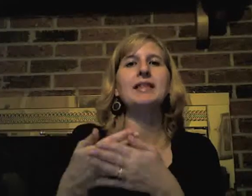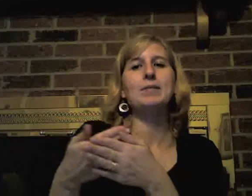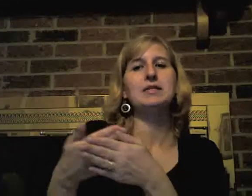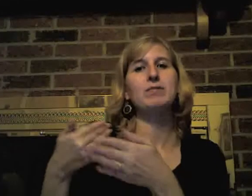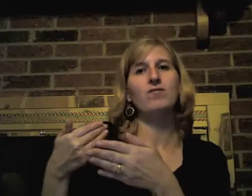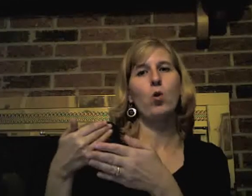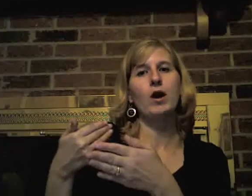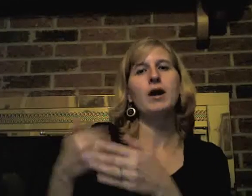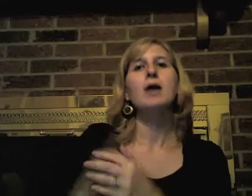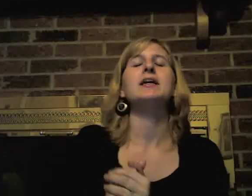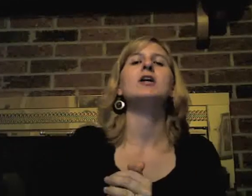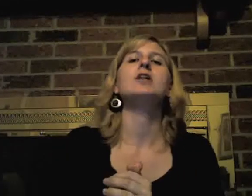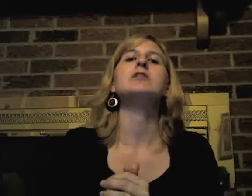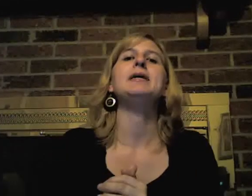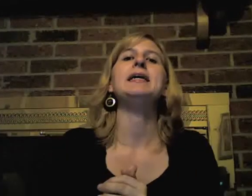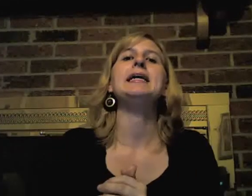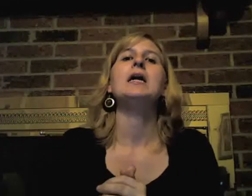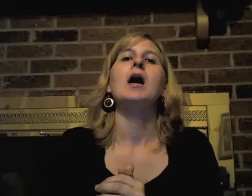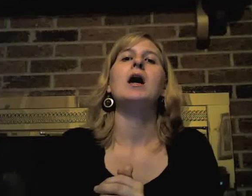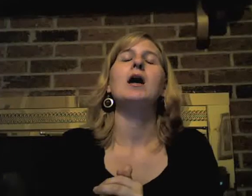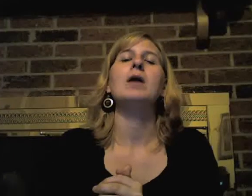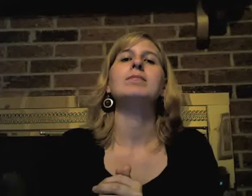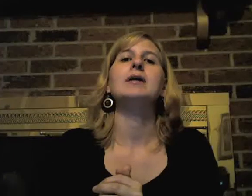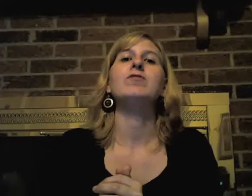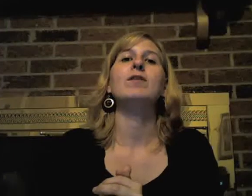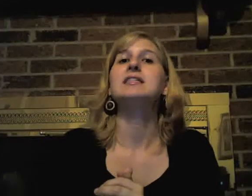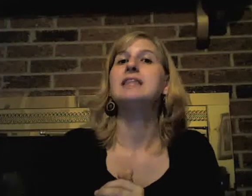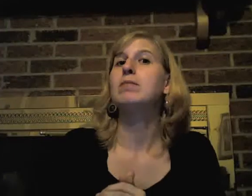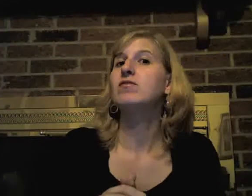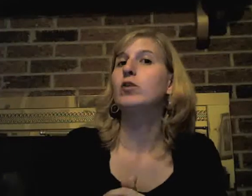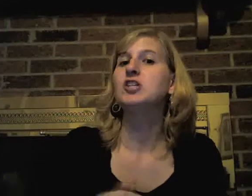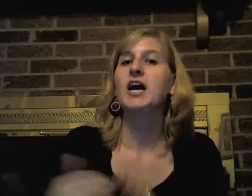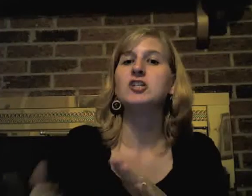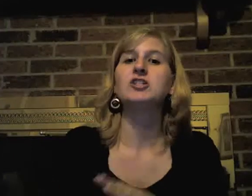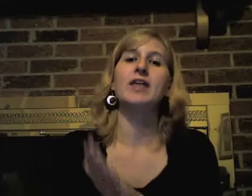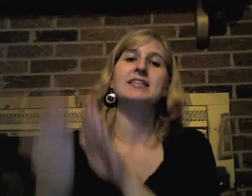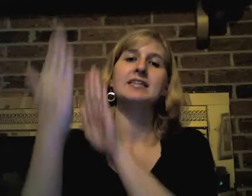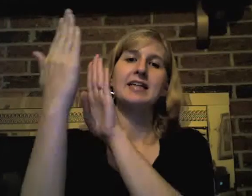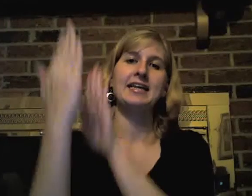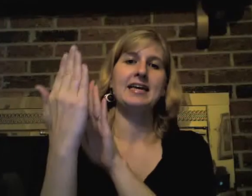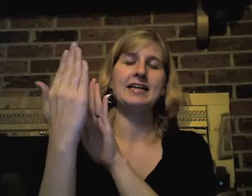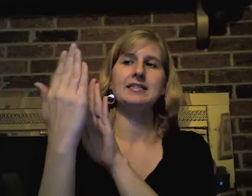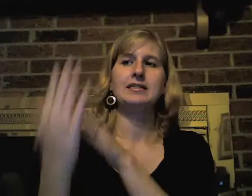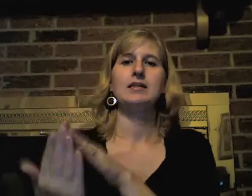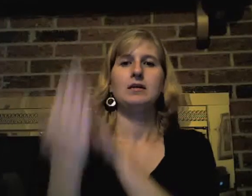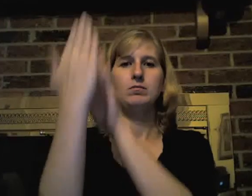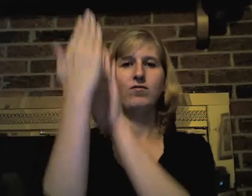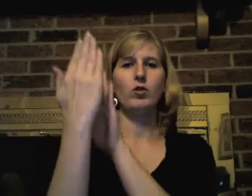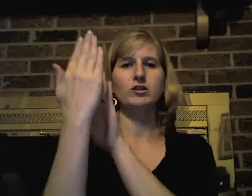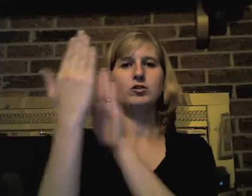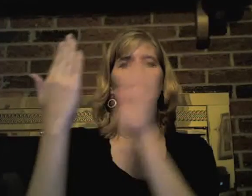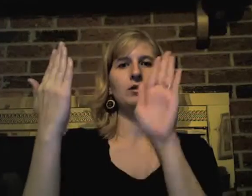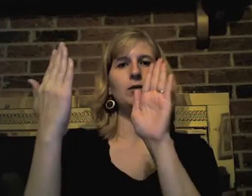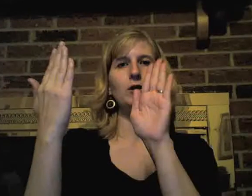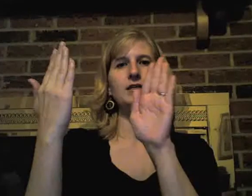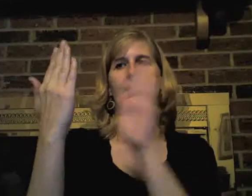before, but it can also be if you have to stand before a judge, so that's done like this. Before, so it shows the person standing before the